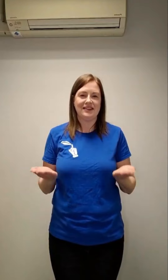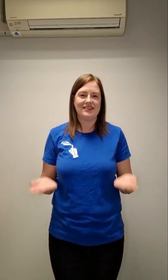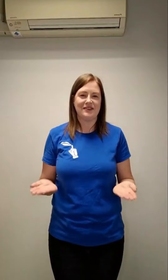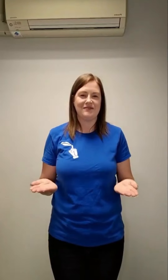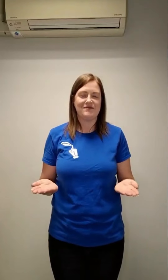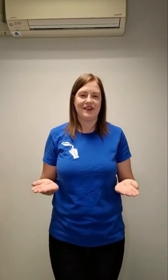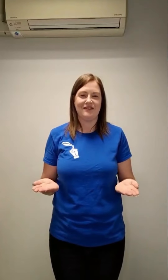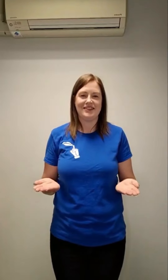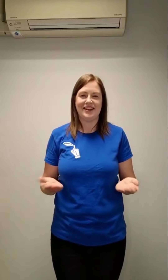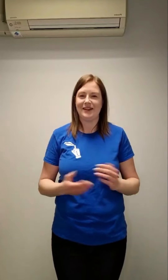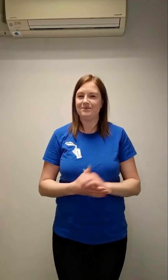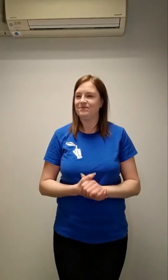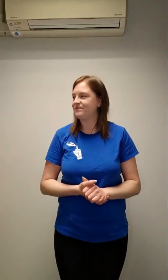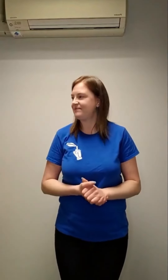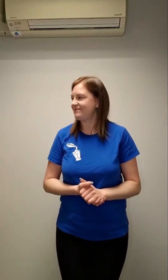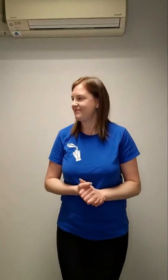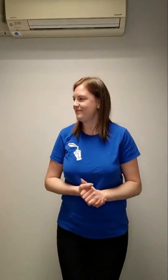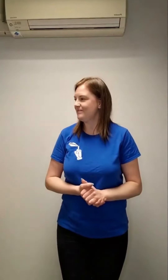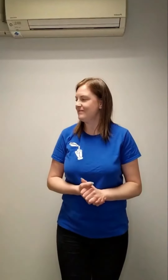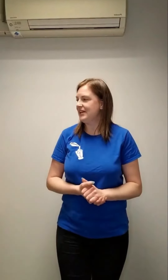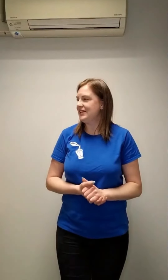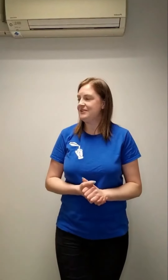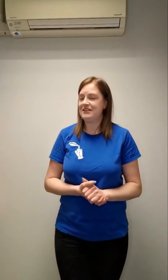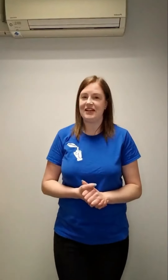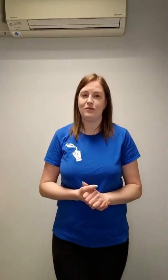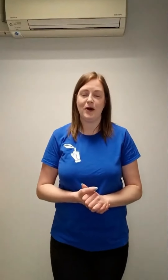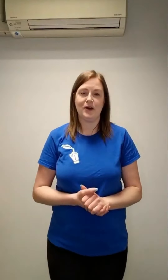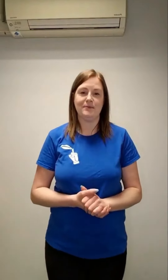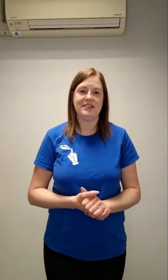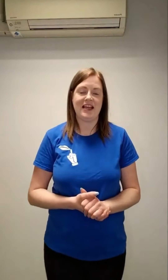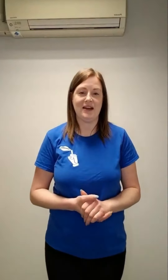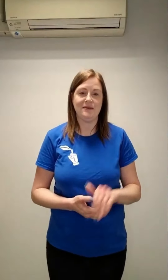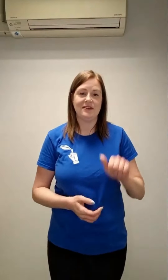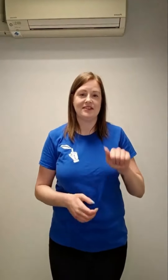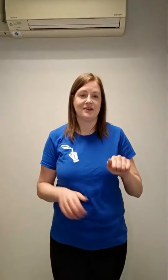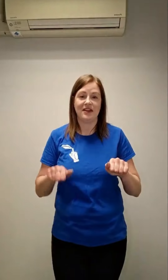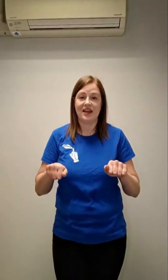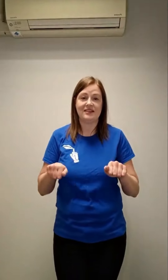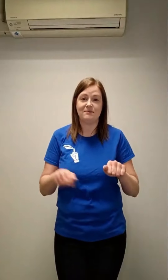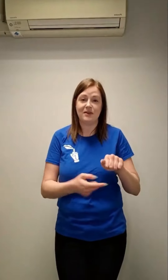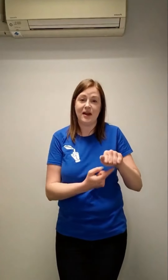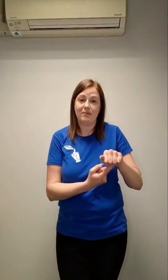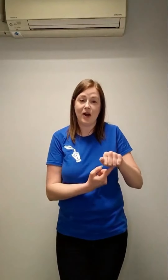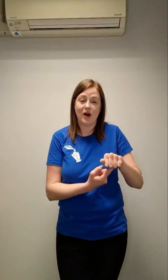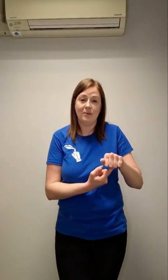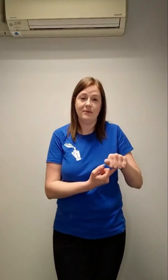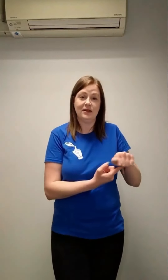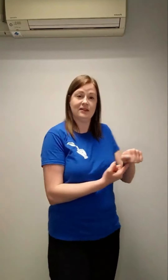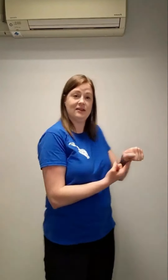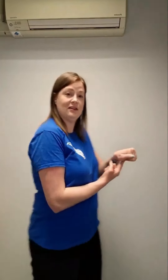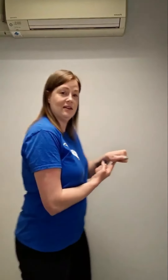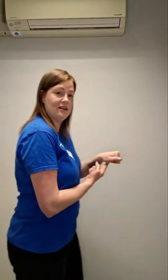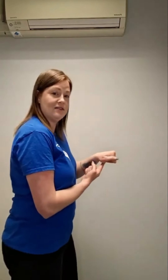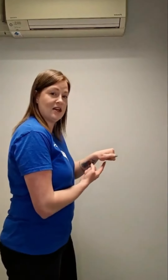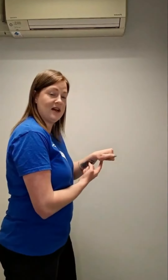so sign for today. Then we have palms down. So again, simply our palm, turn my hands